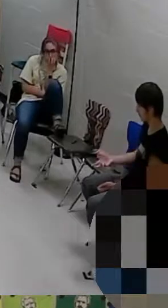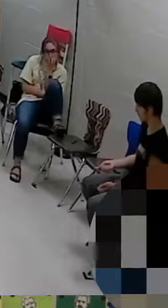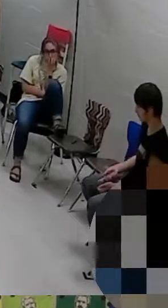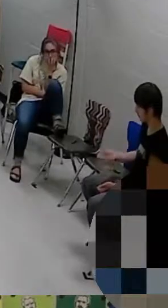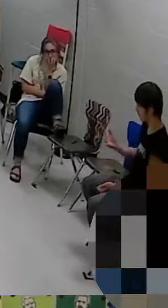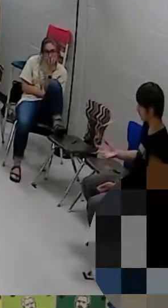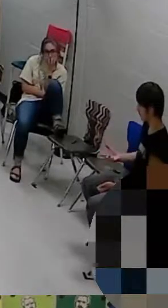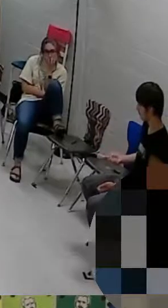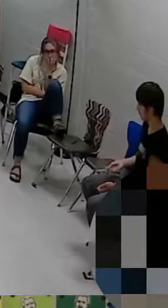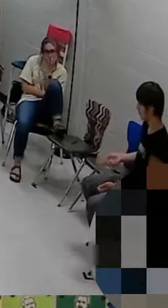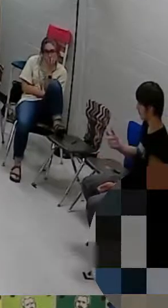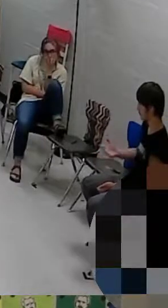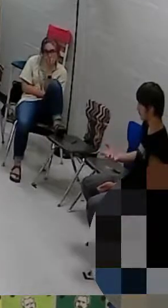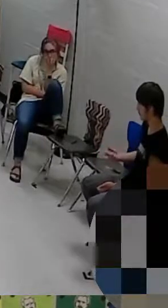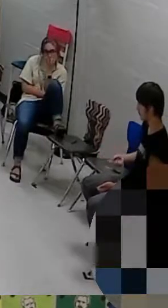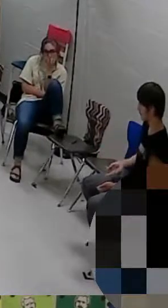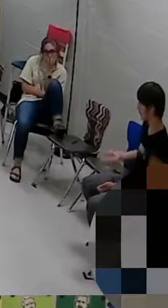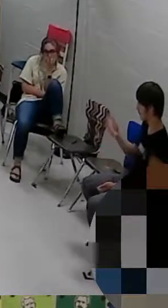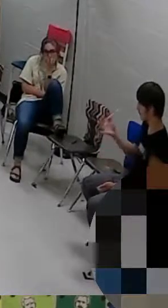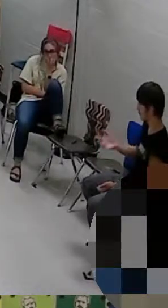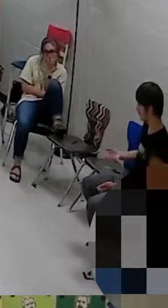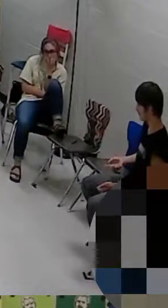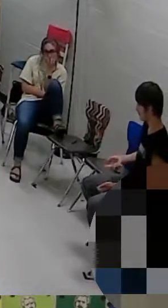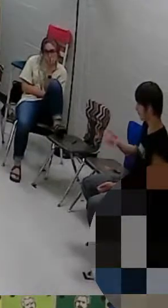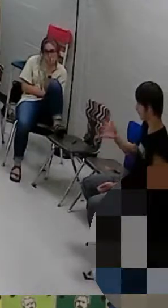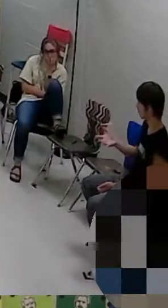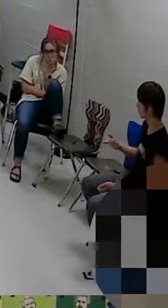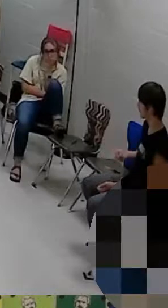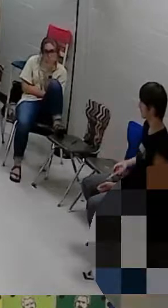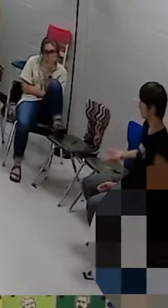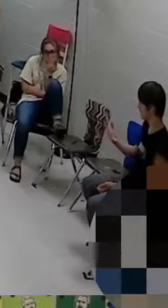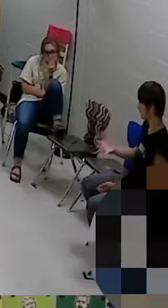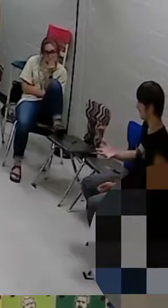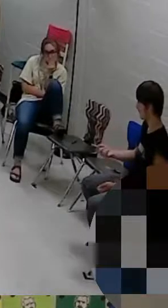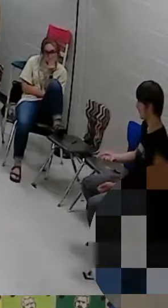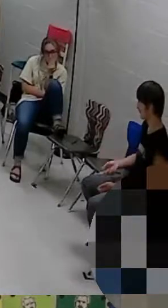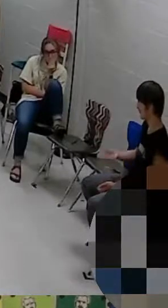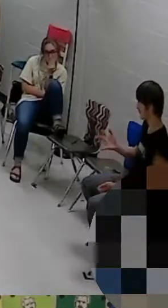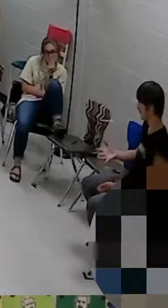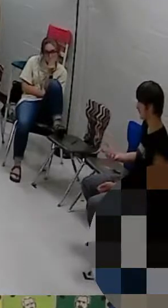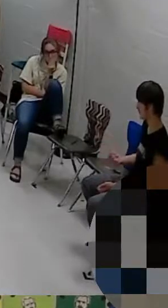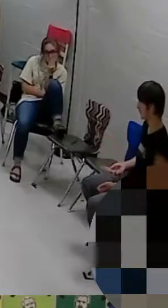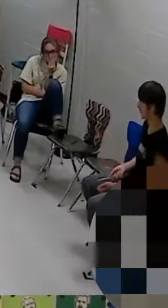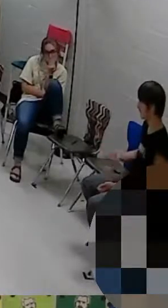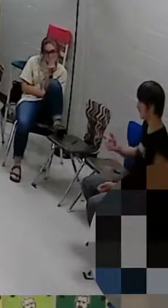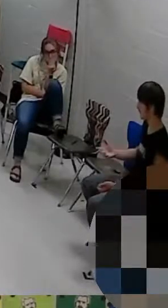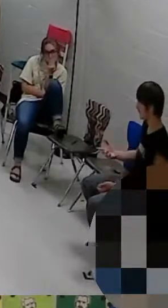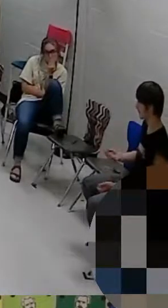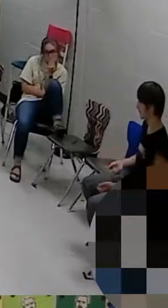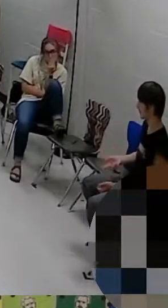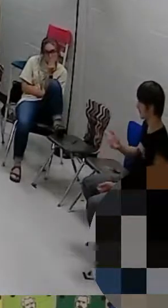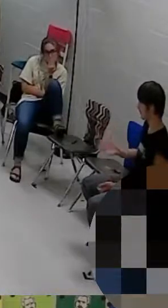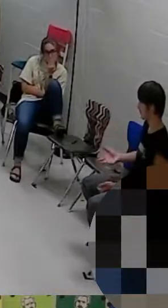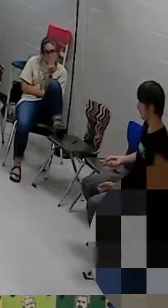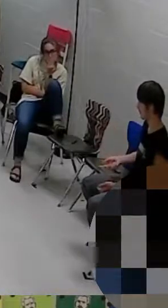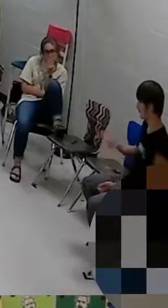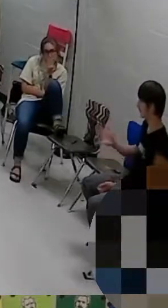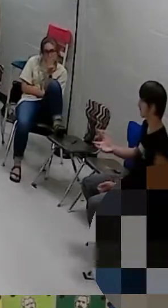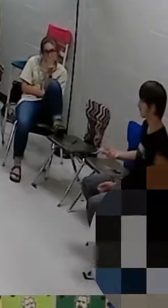Child, 13, you talking about opening the door. What Oh. is it? Yeah. I didn't read it all the way. 12 needs to be moved up